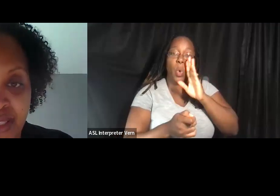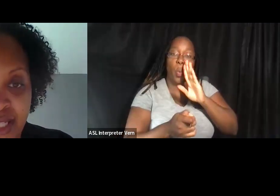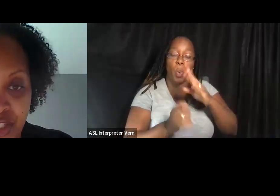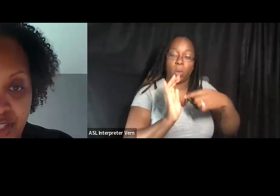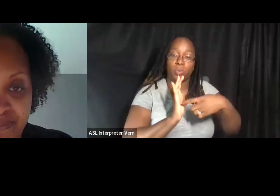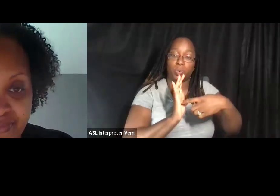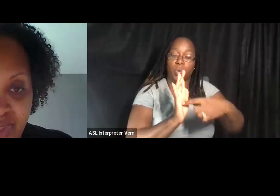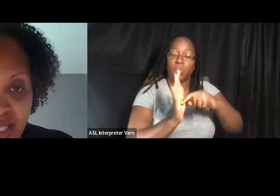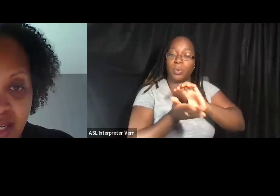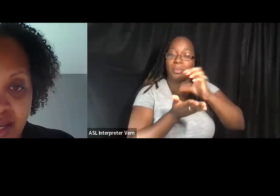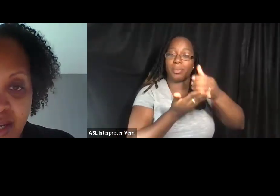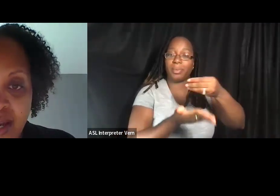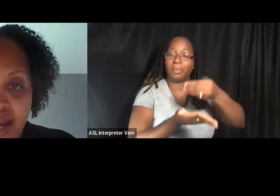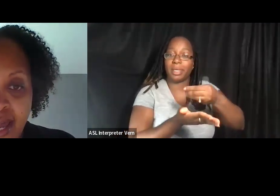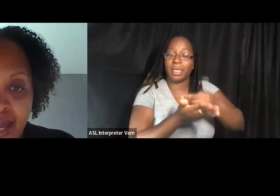of the organization.